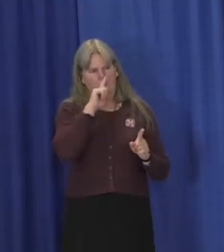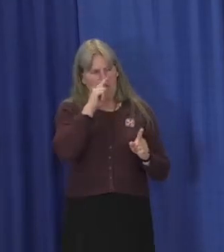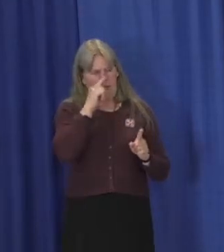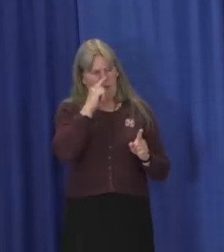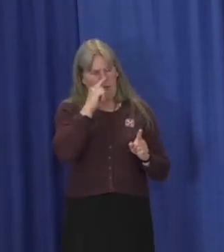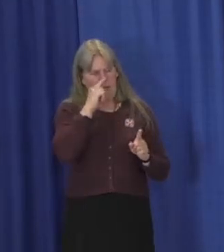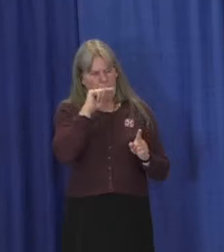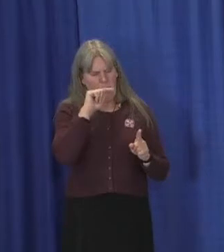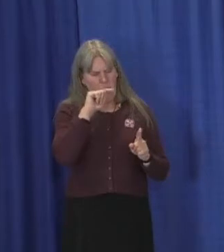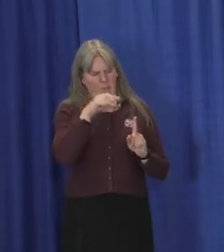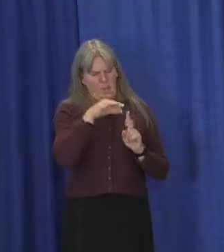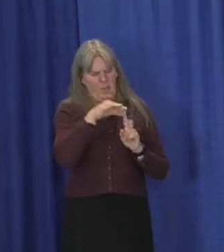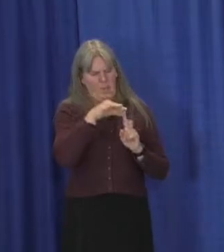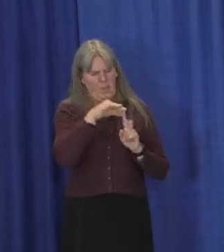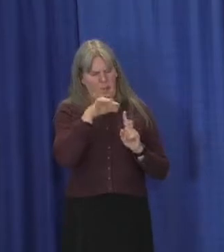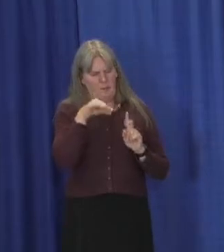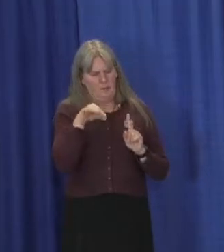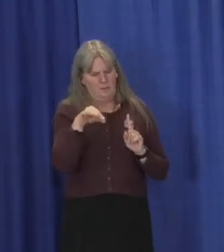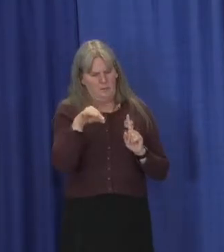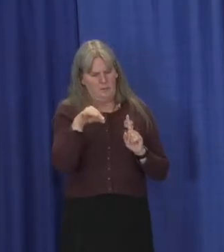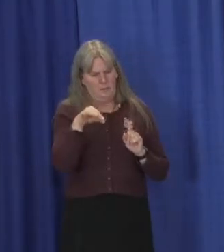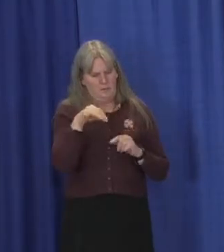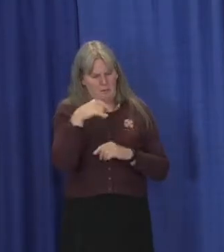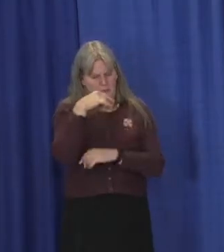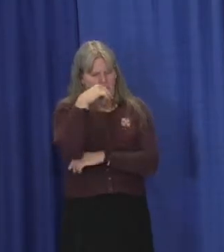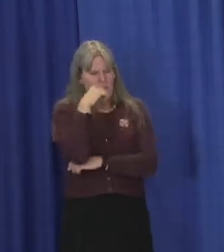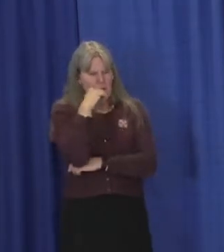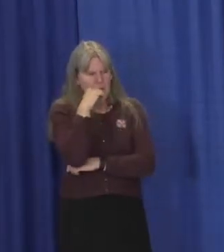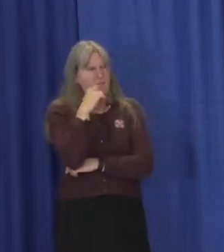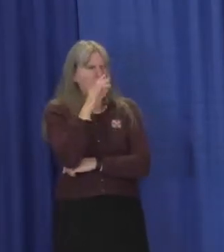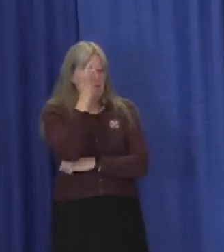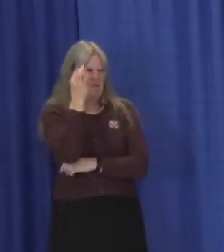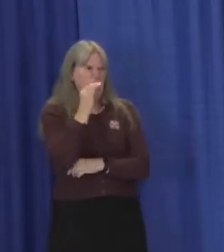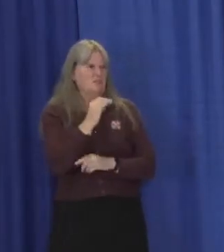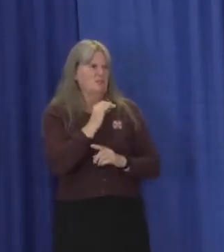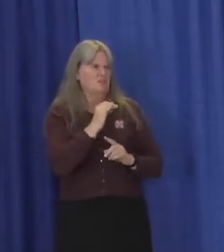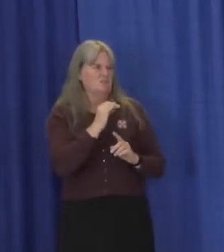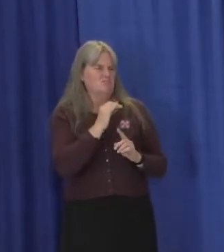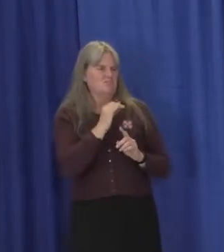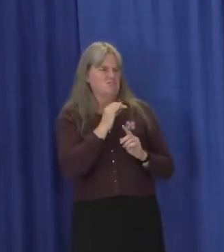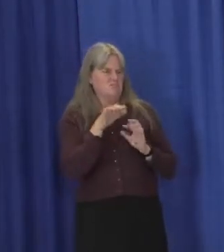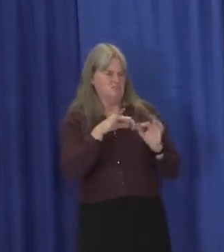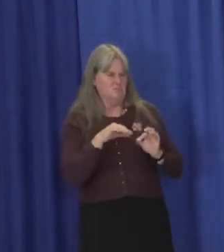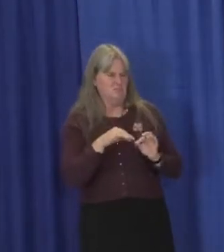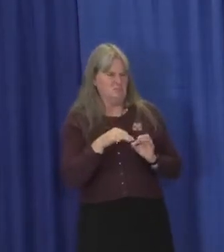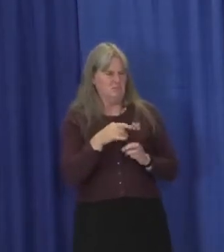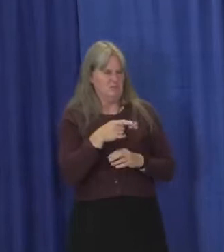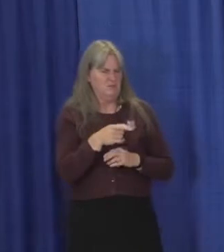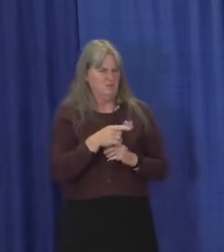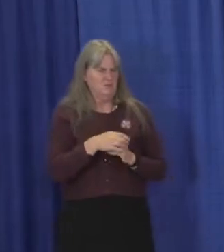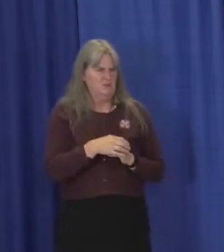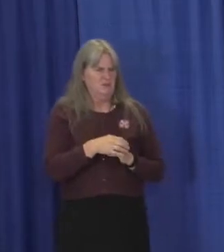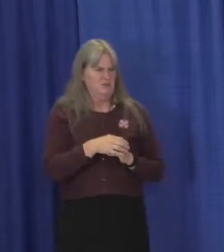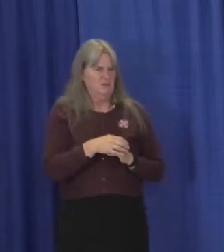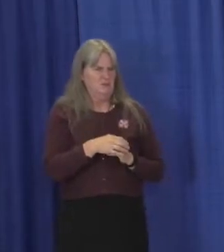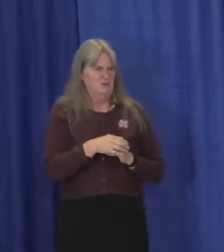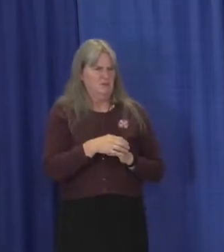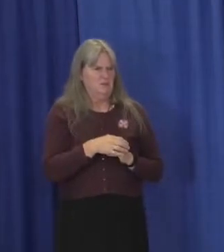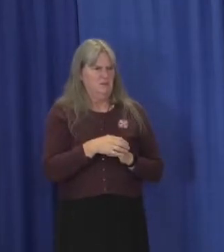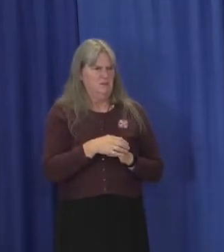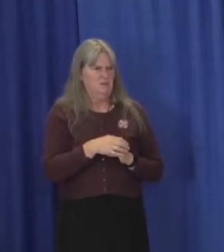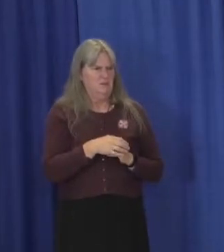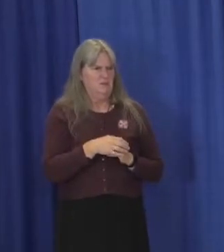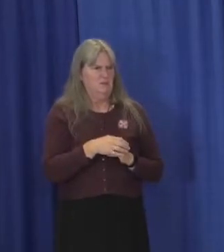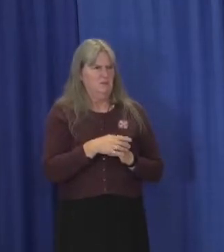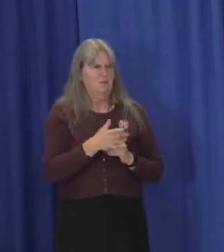already mentioned it, but maybe explain to me in French what kind of power still remains in your hand now that the